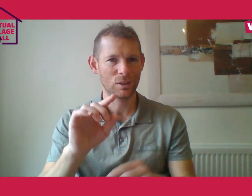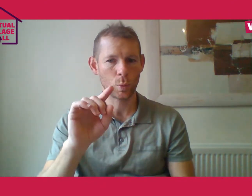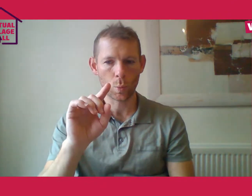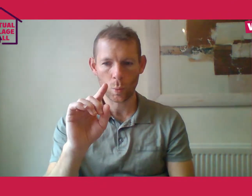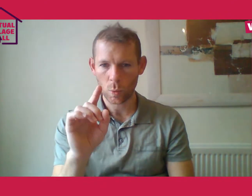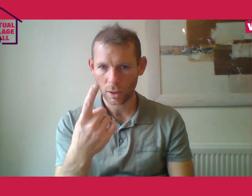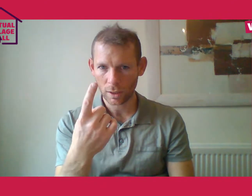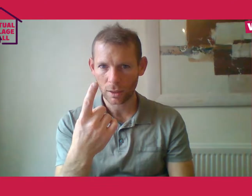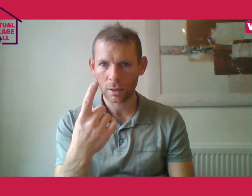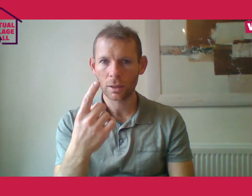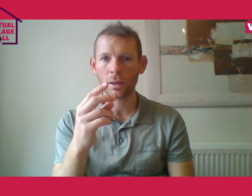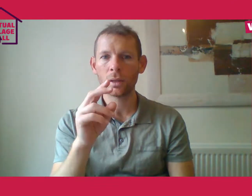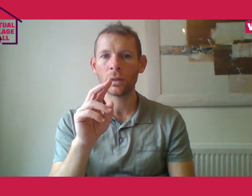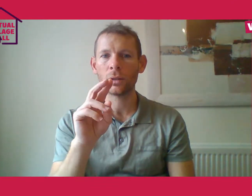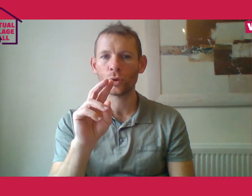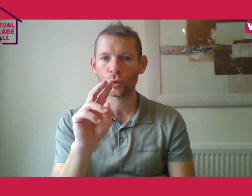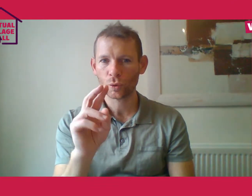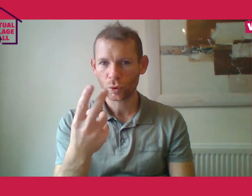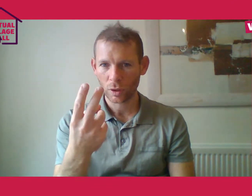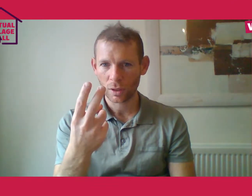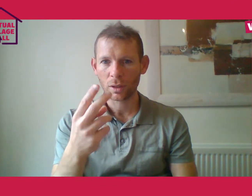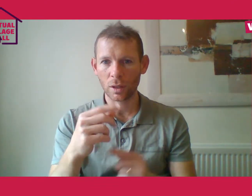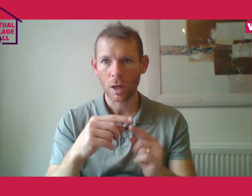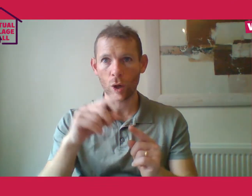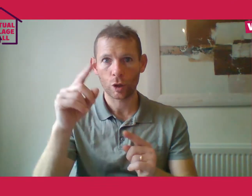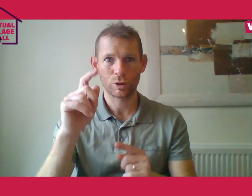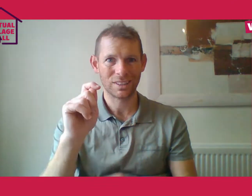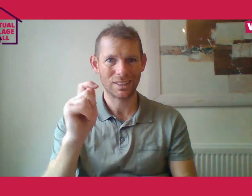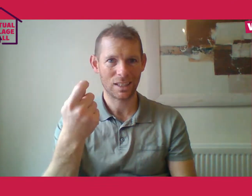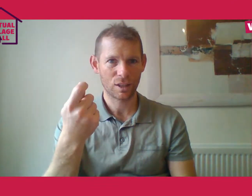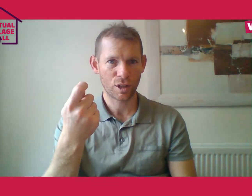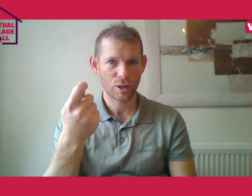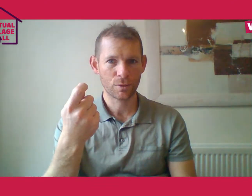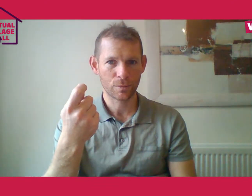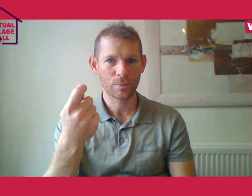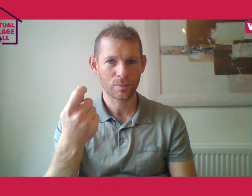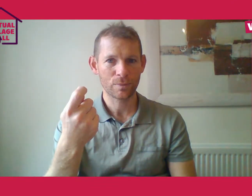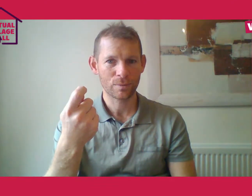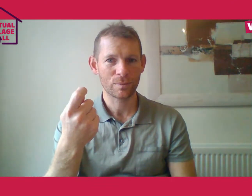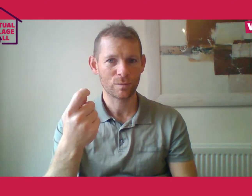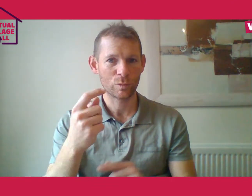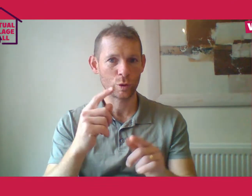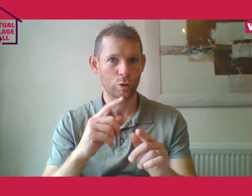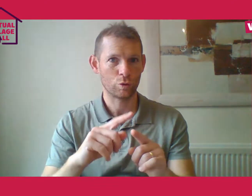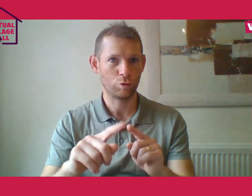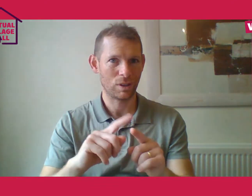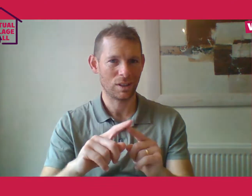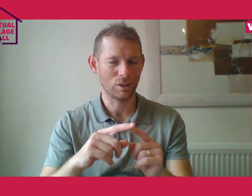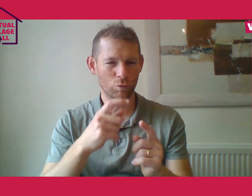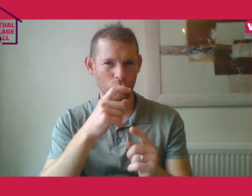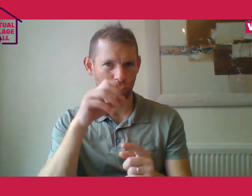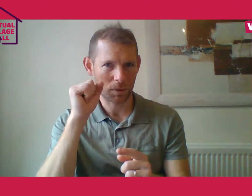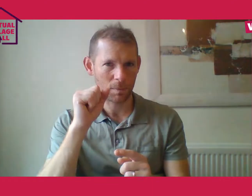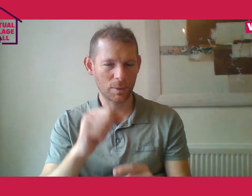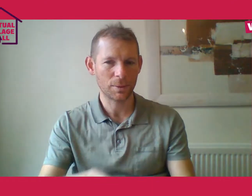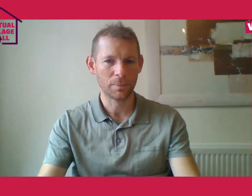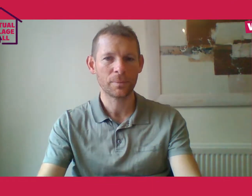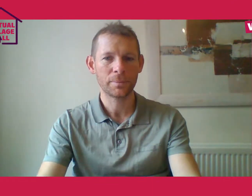So if you want to practice 1 o'clock, 2 o'clock, the movement, and right up to 10 o'clock, just try and see if